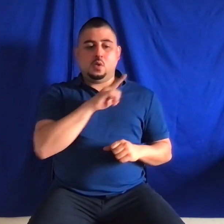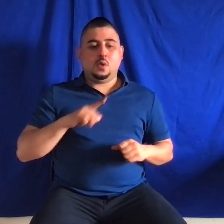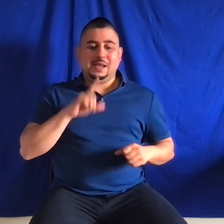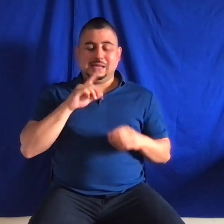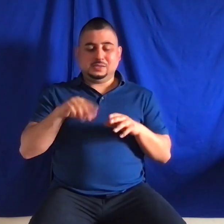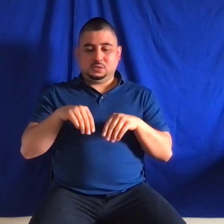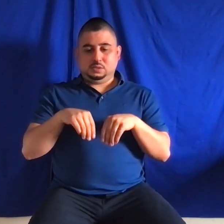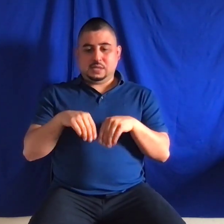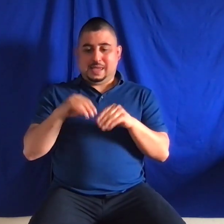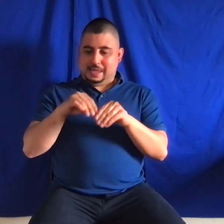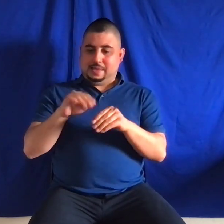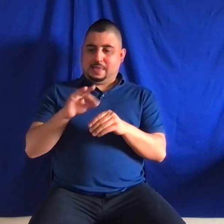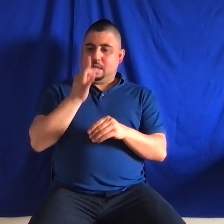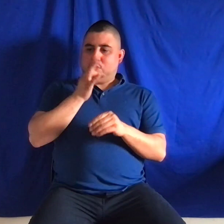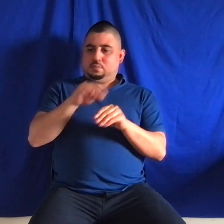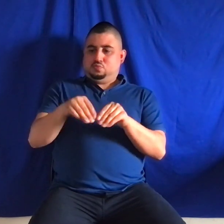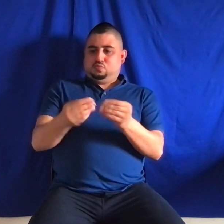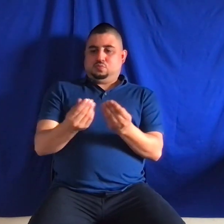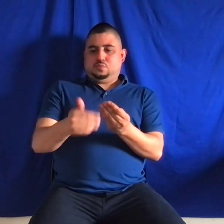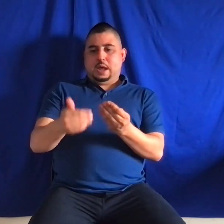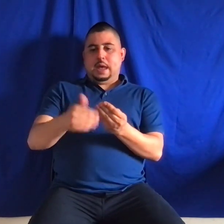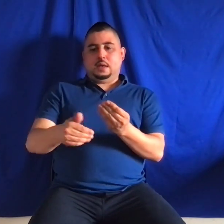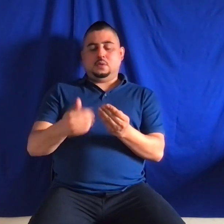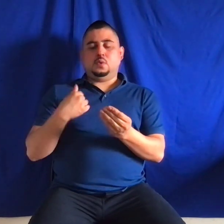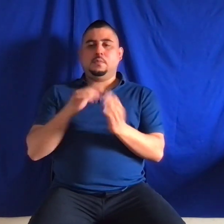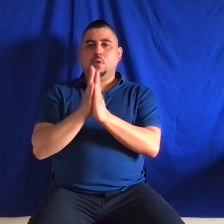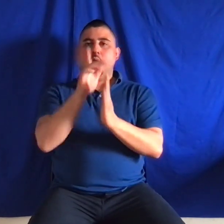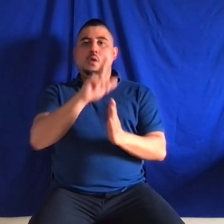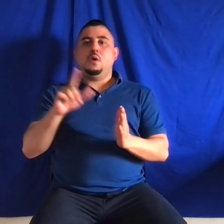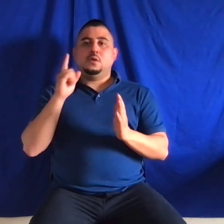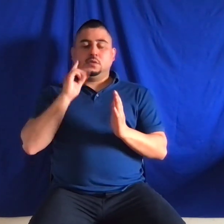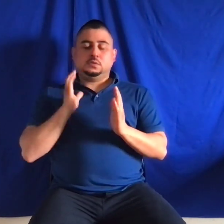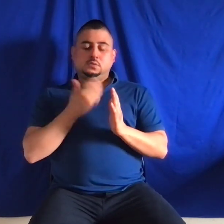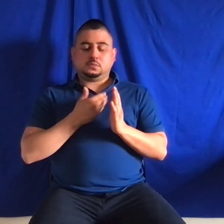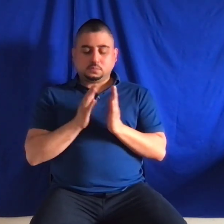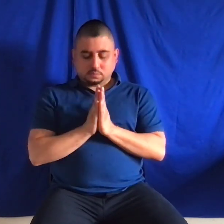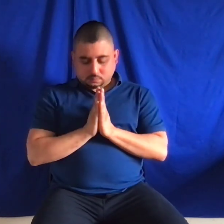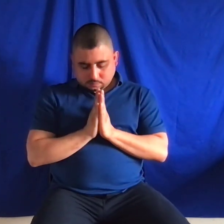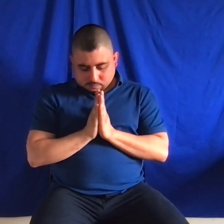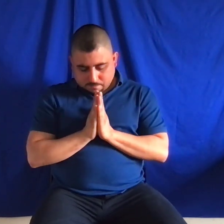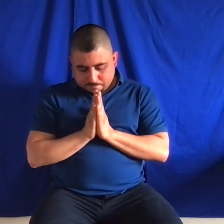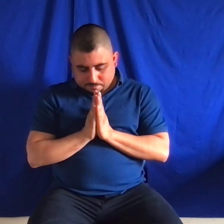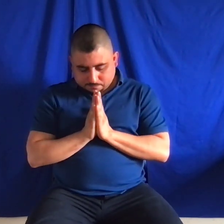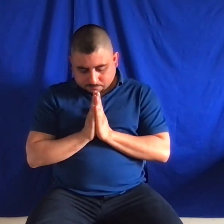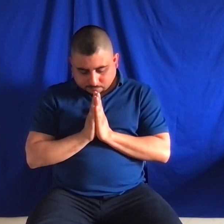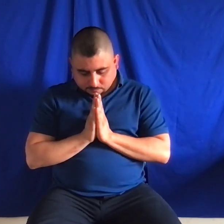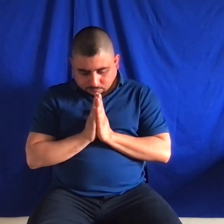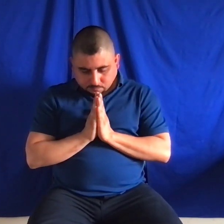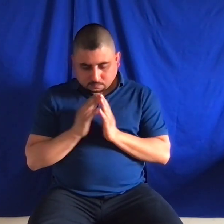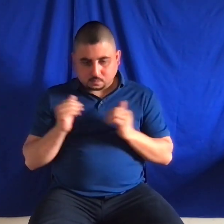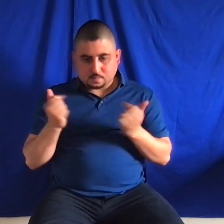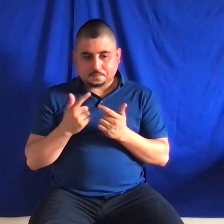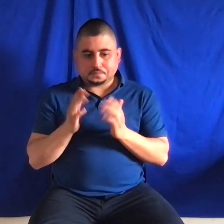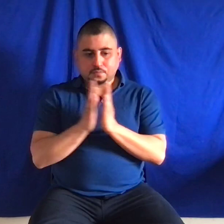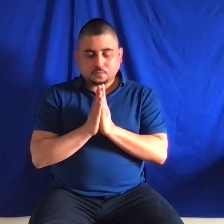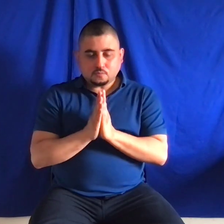the bread, let us pray to the Lord. Lord, hear our prayers. For all the prayers that we hold